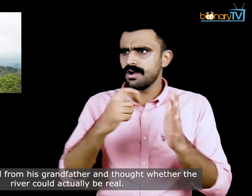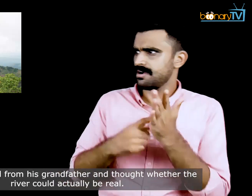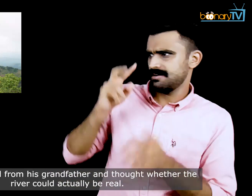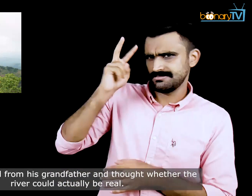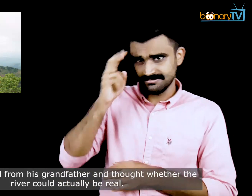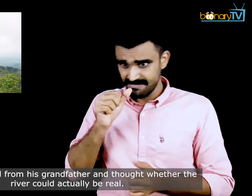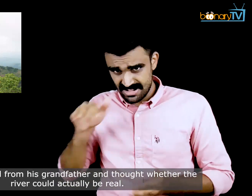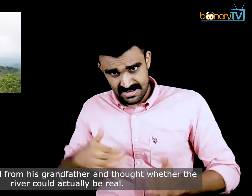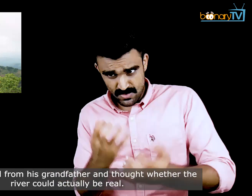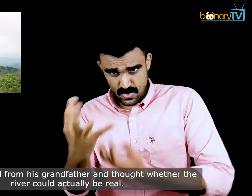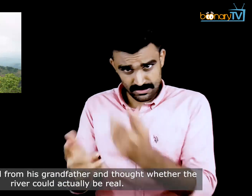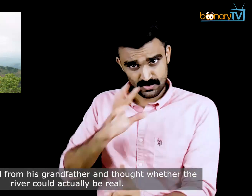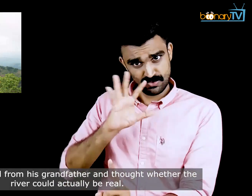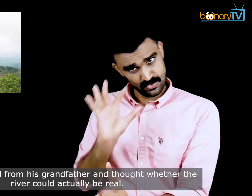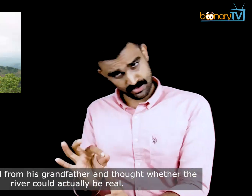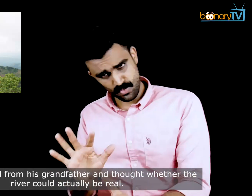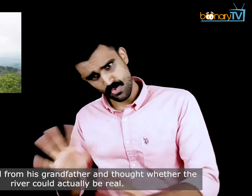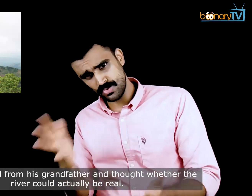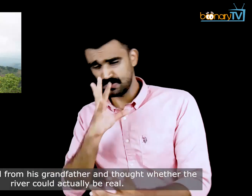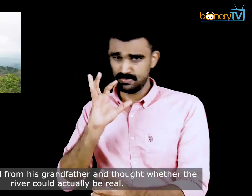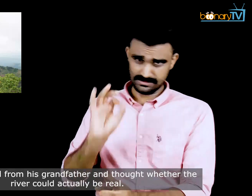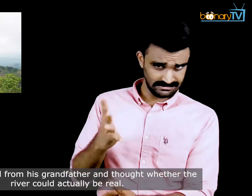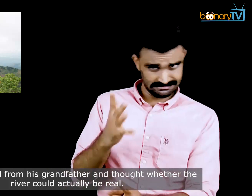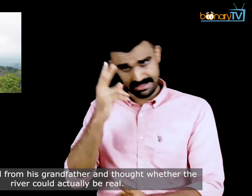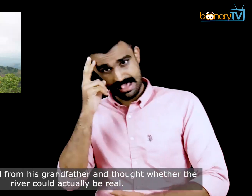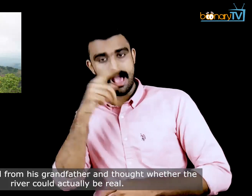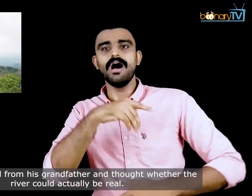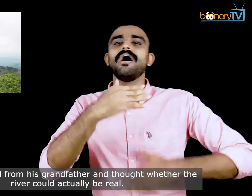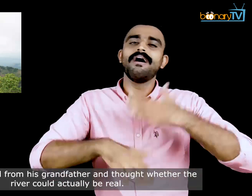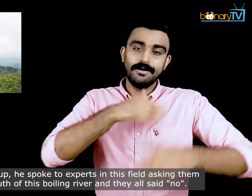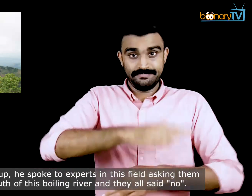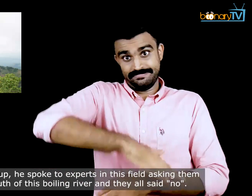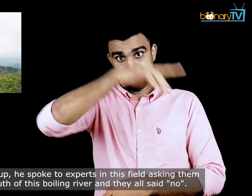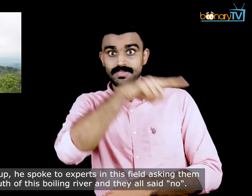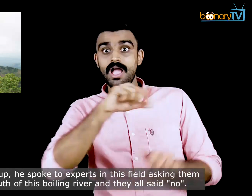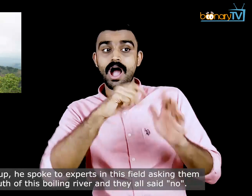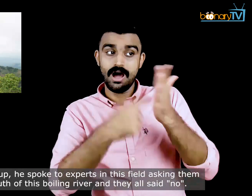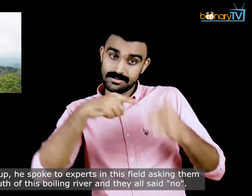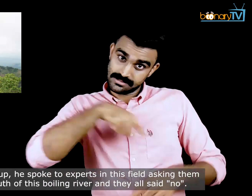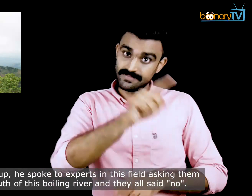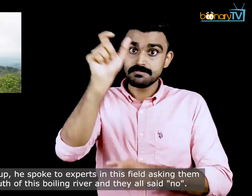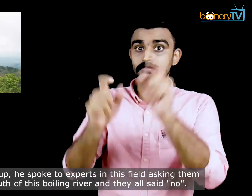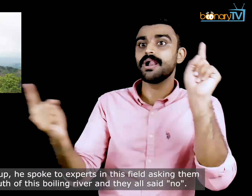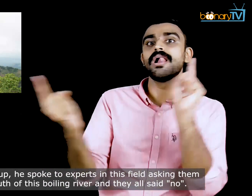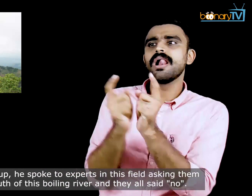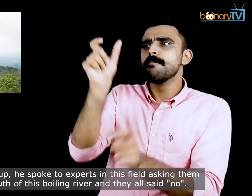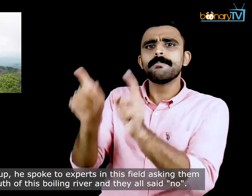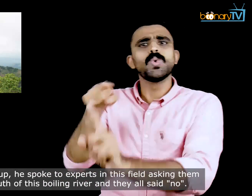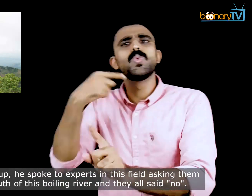grandfather and thought whether the river could actually be real. When he grew up, he spoke to experts in this